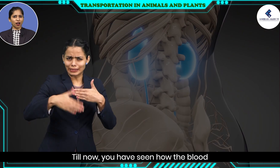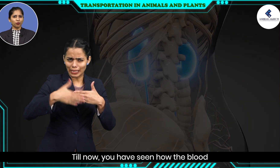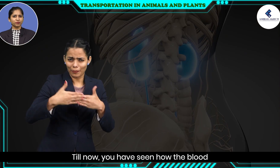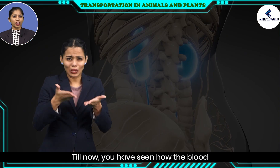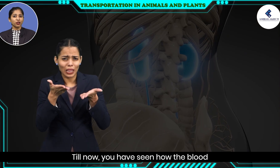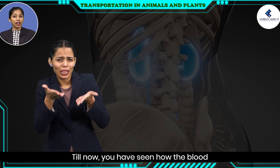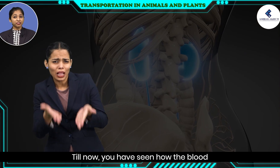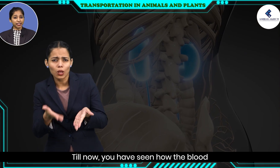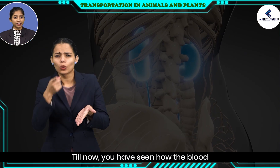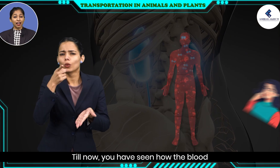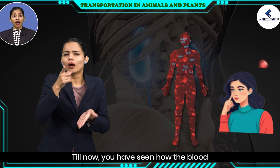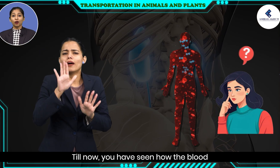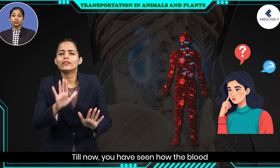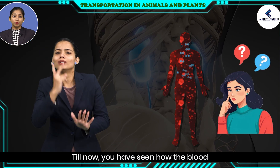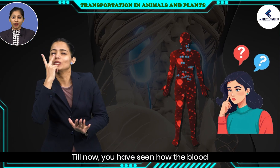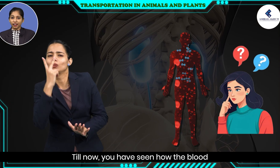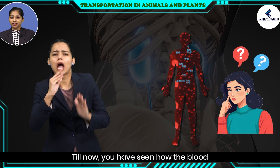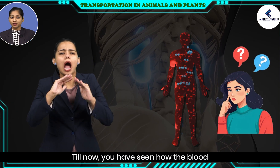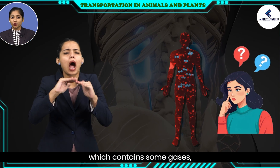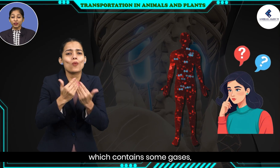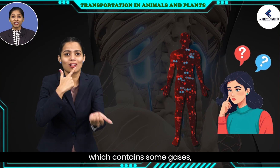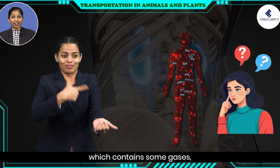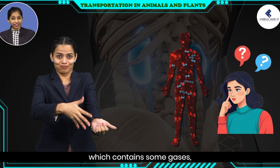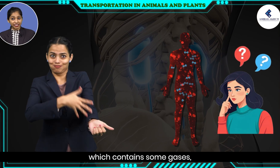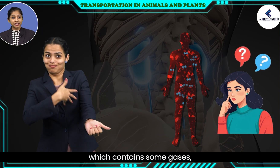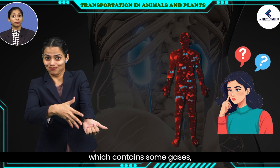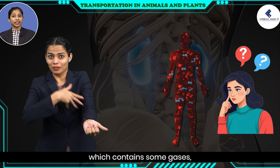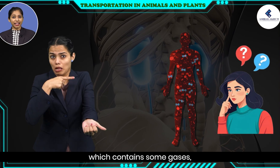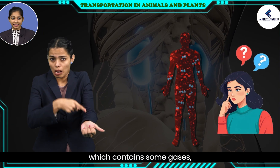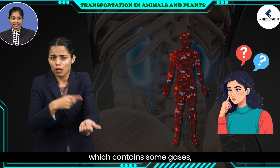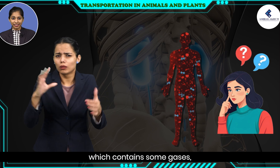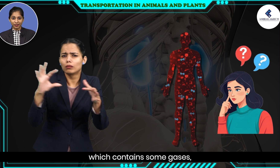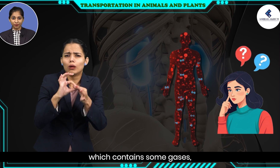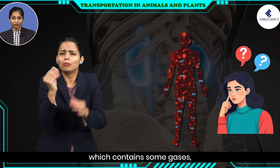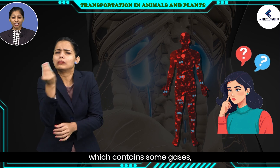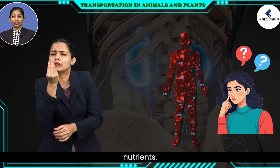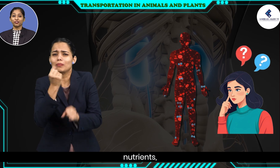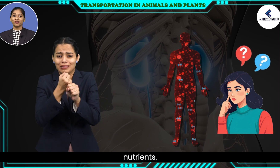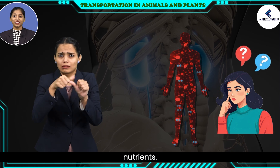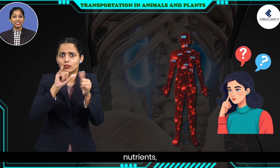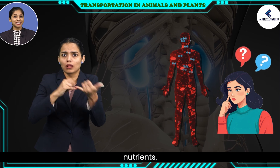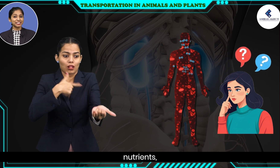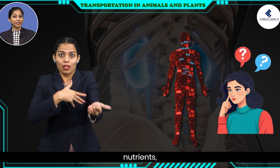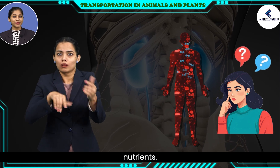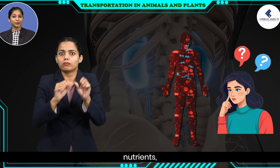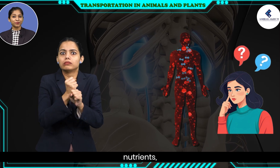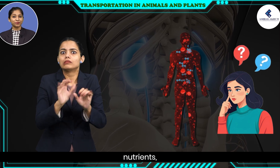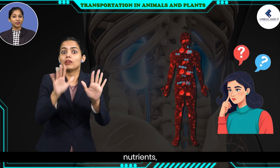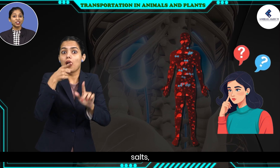Till now, you have seen how the blood, which contains some gases,